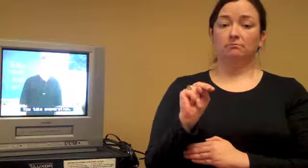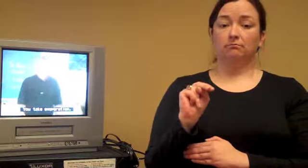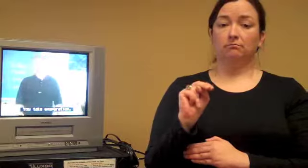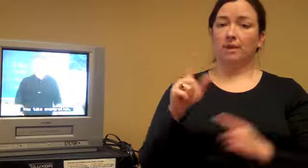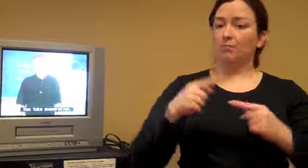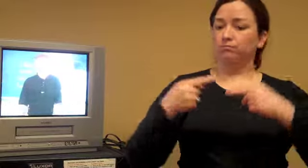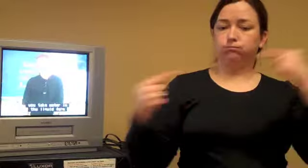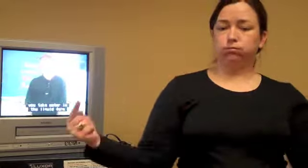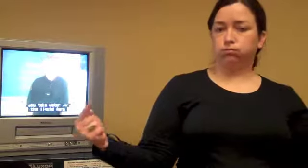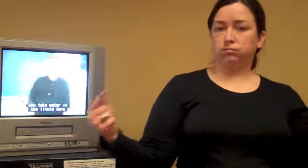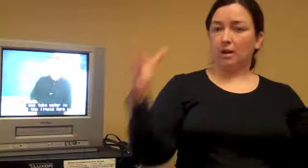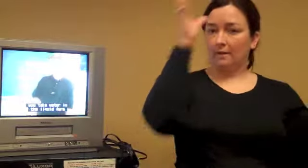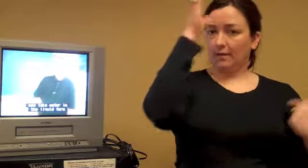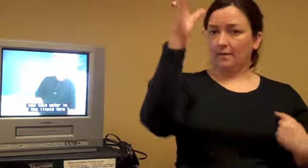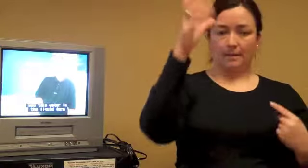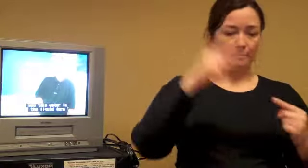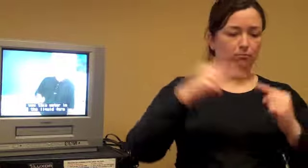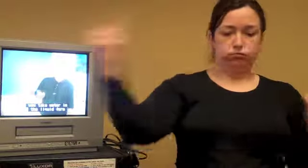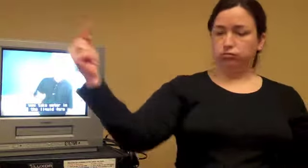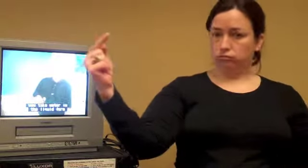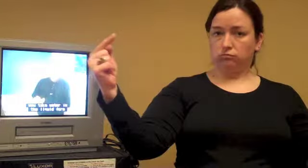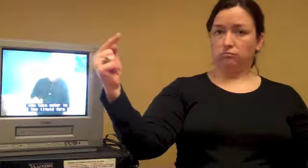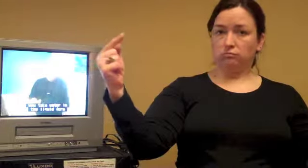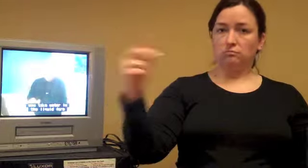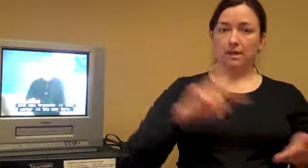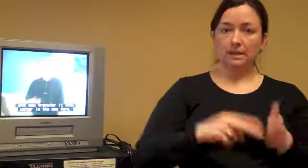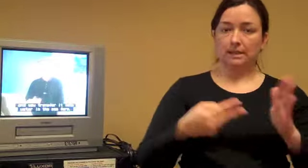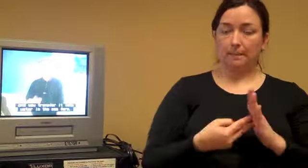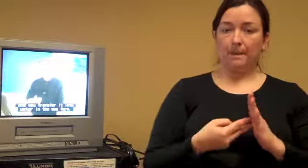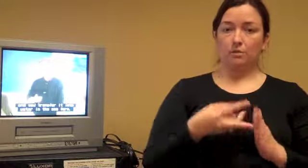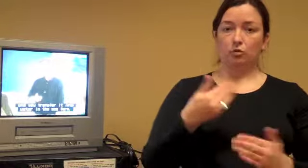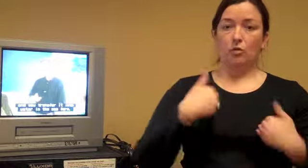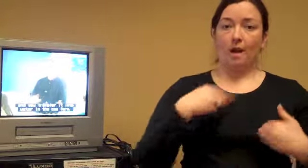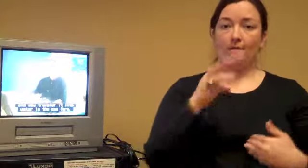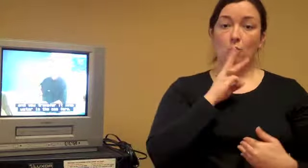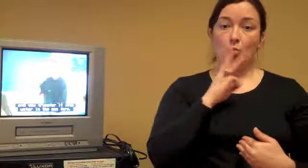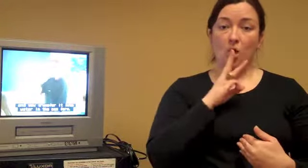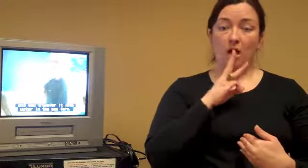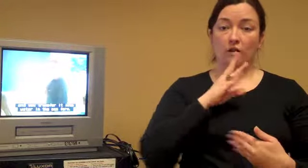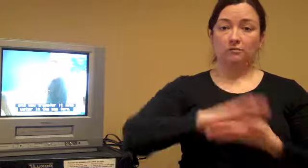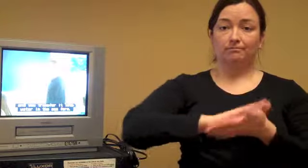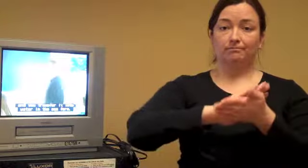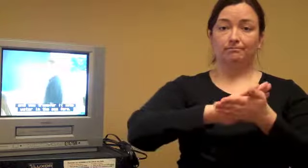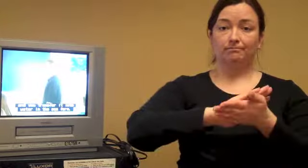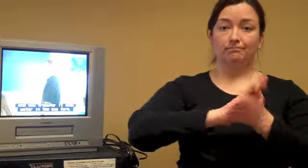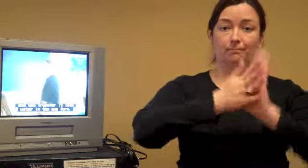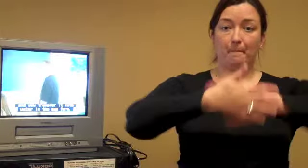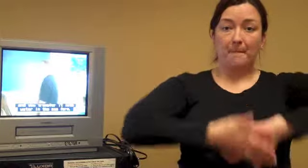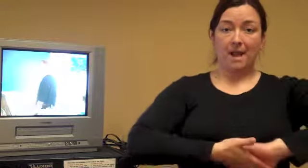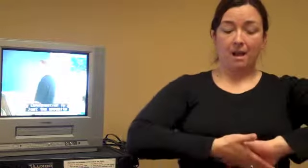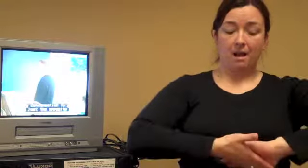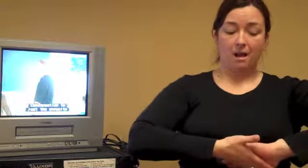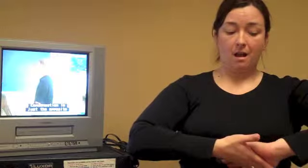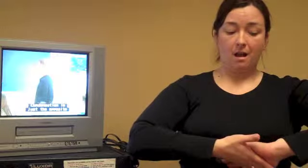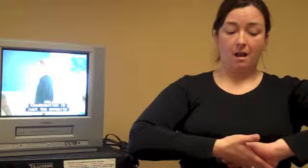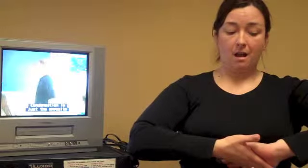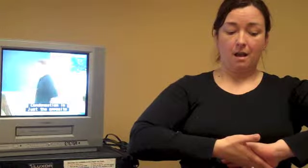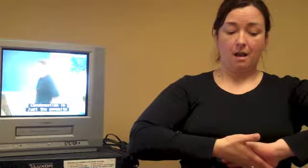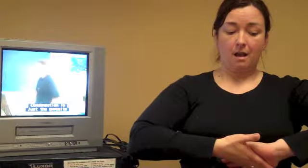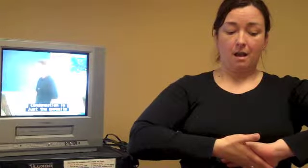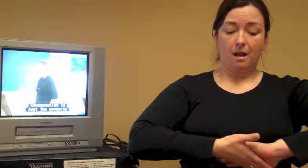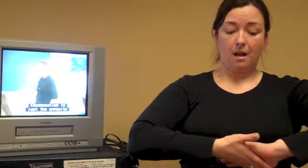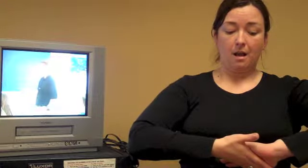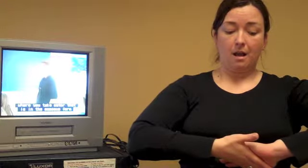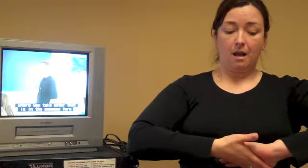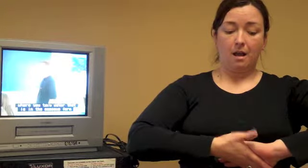take evaporation, you take water in the liquid form, and you transfer it into water in the gas form. Condensation is